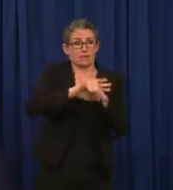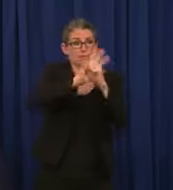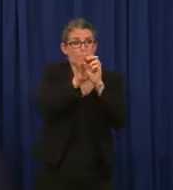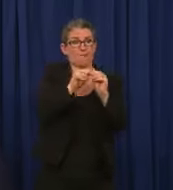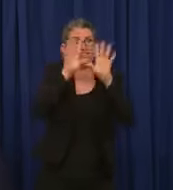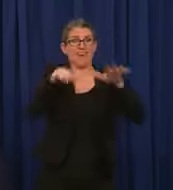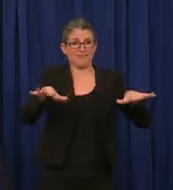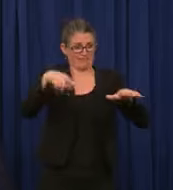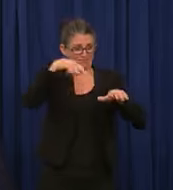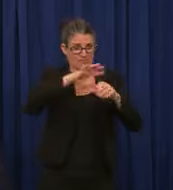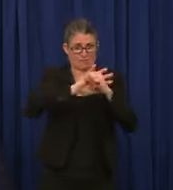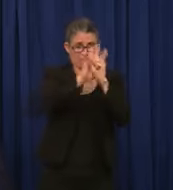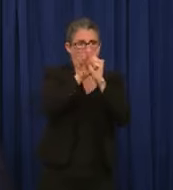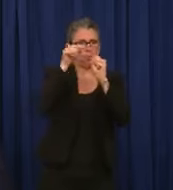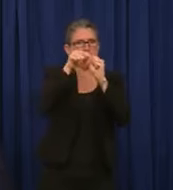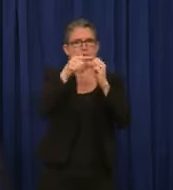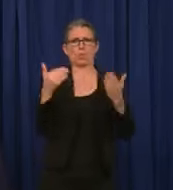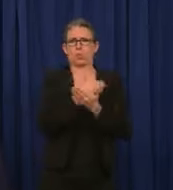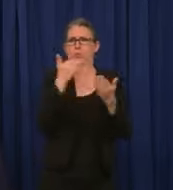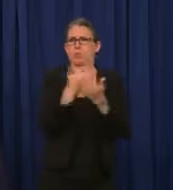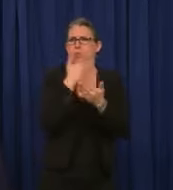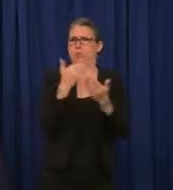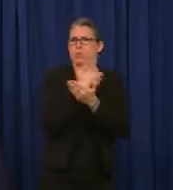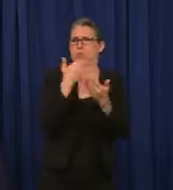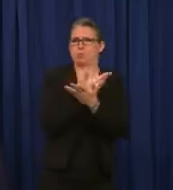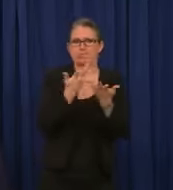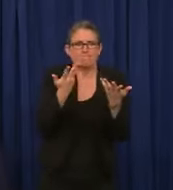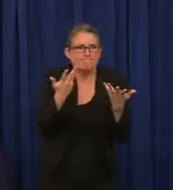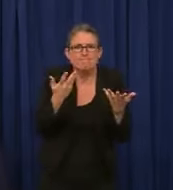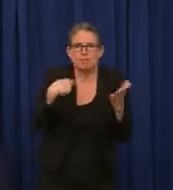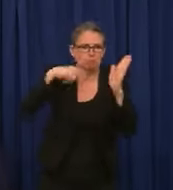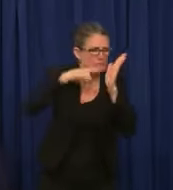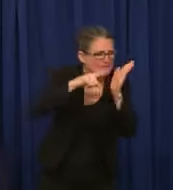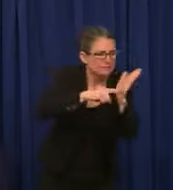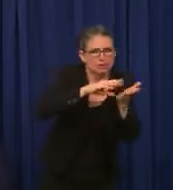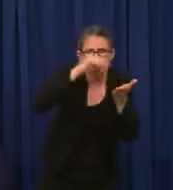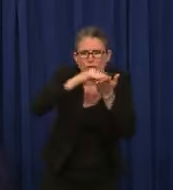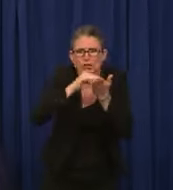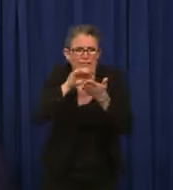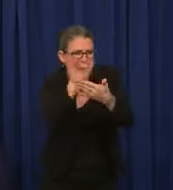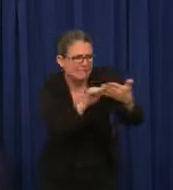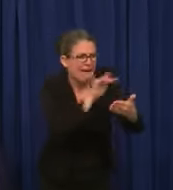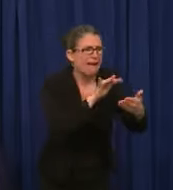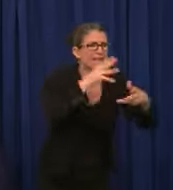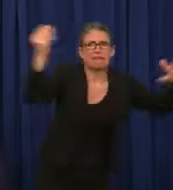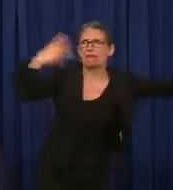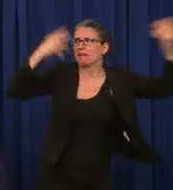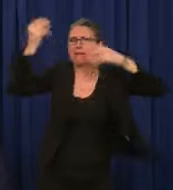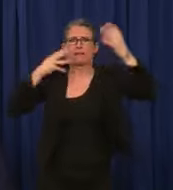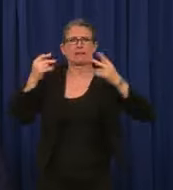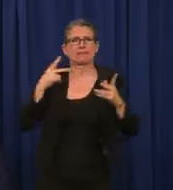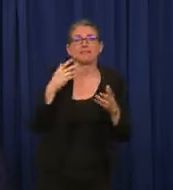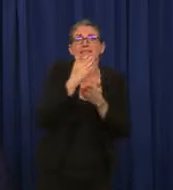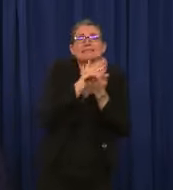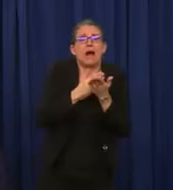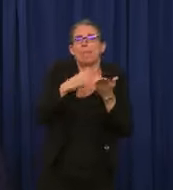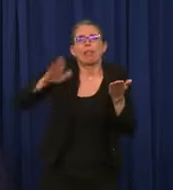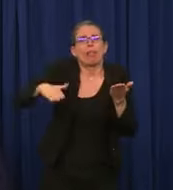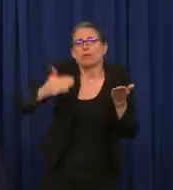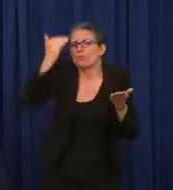misinformation, or outright mistruths that can spread far more quickly than the virus itself.